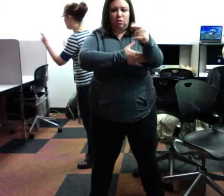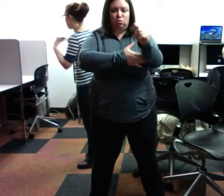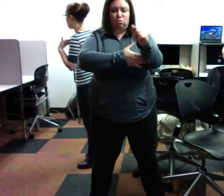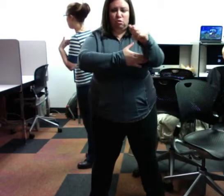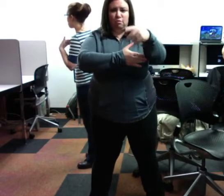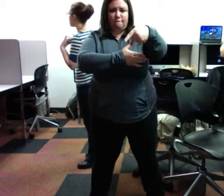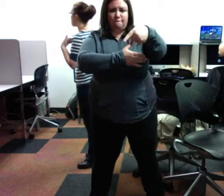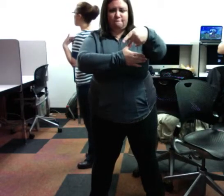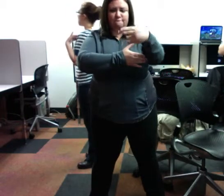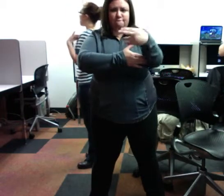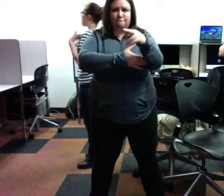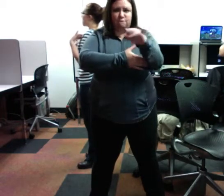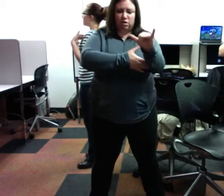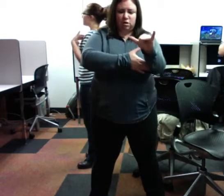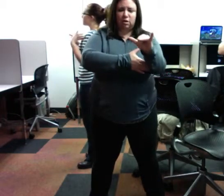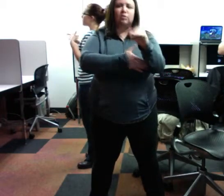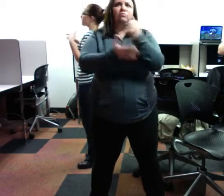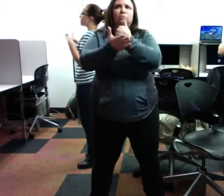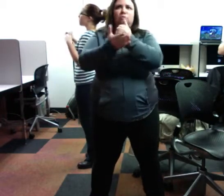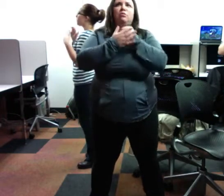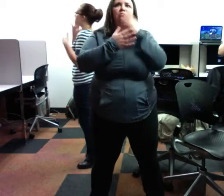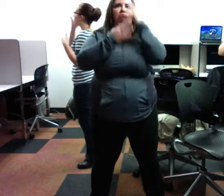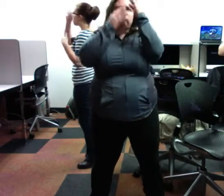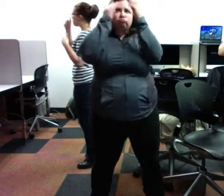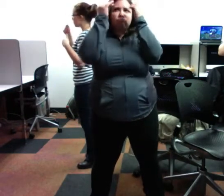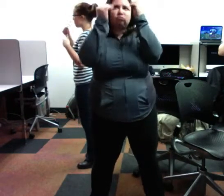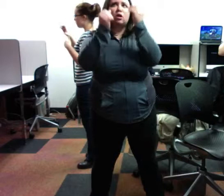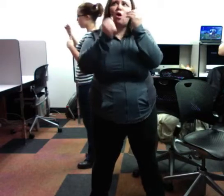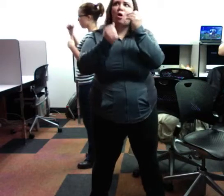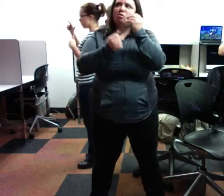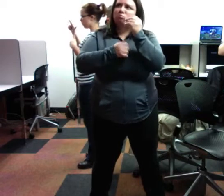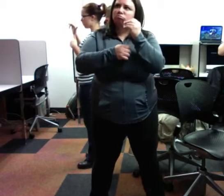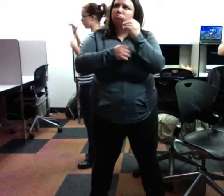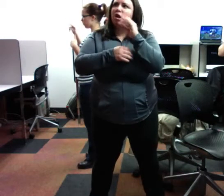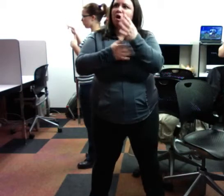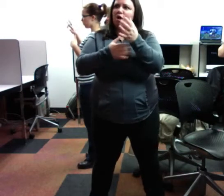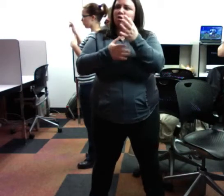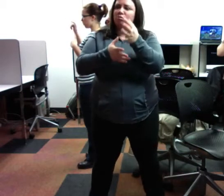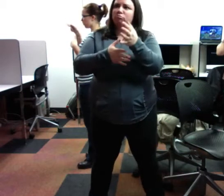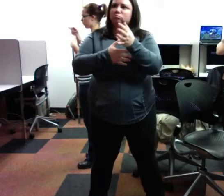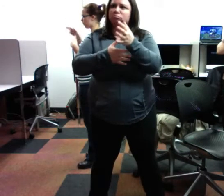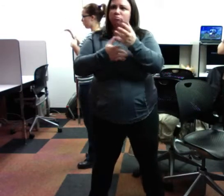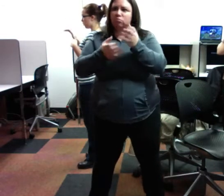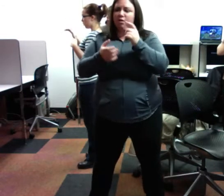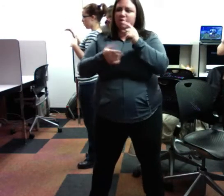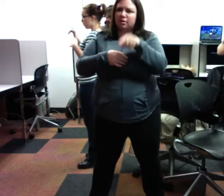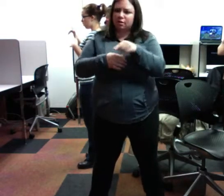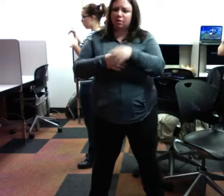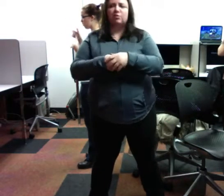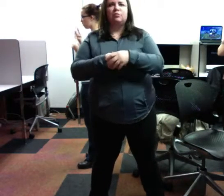label on every drawer was beautifully hand calligraphed. Because I had dropped out and didn't have to take the normal